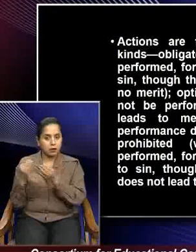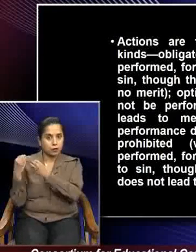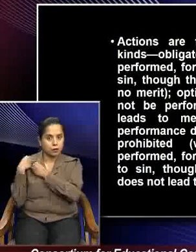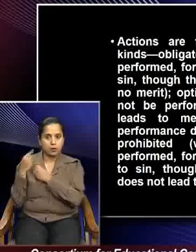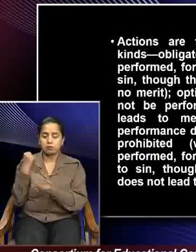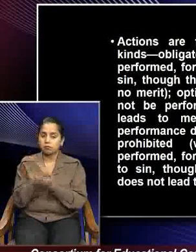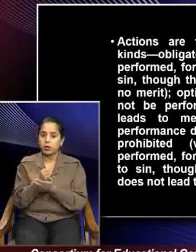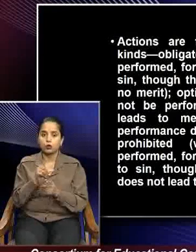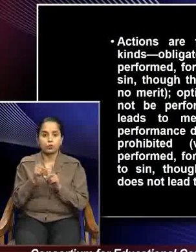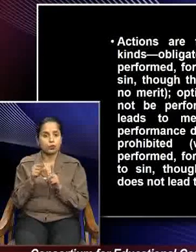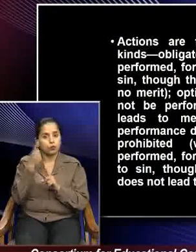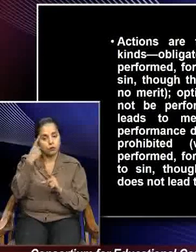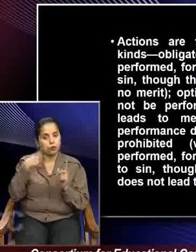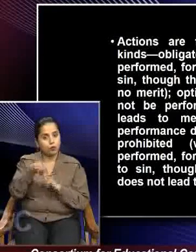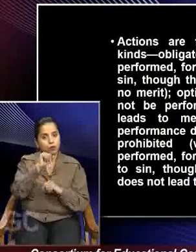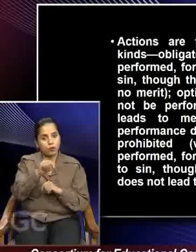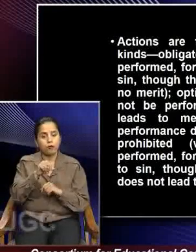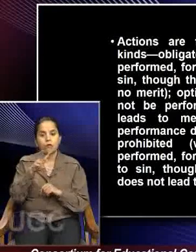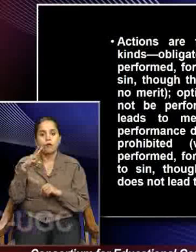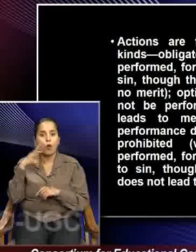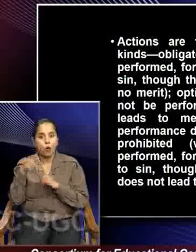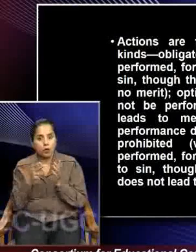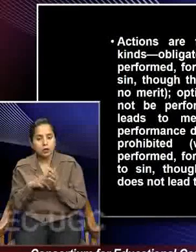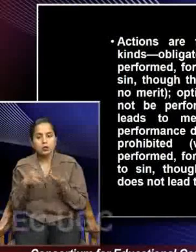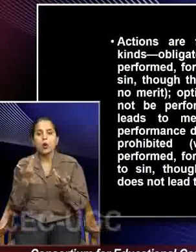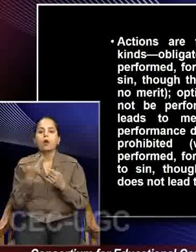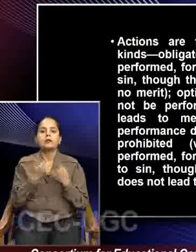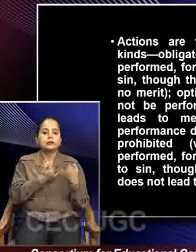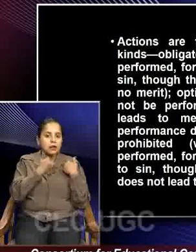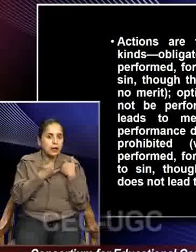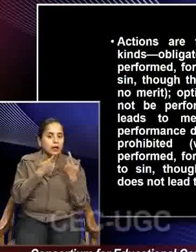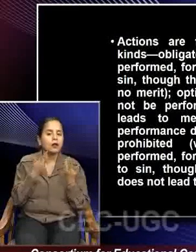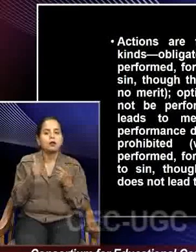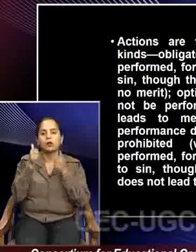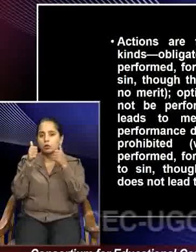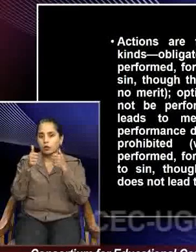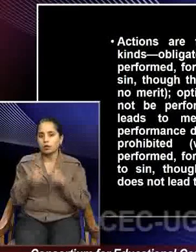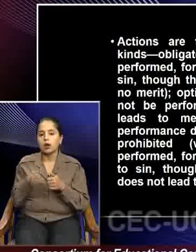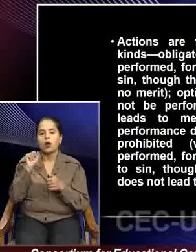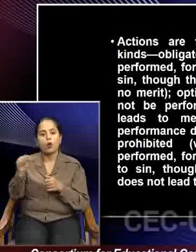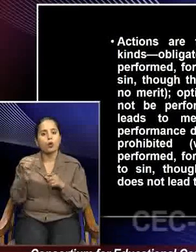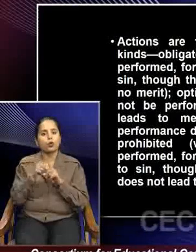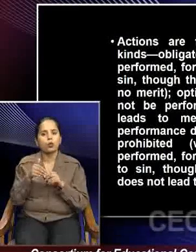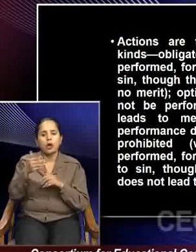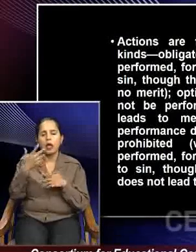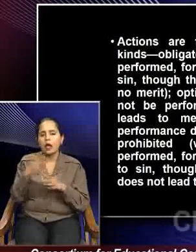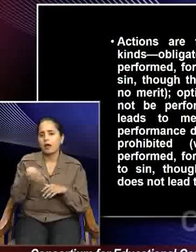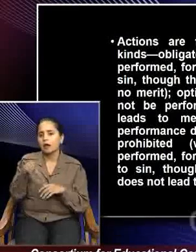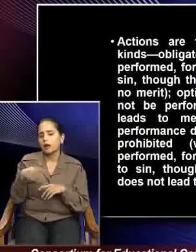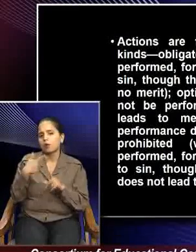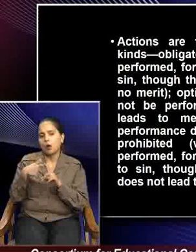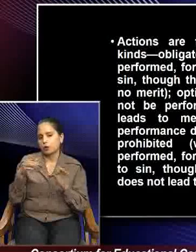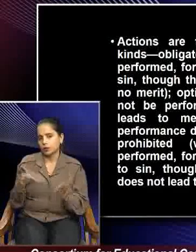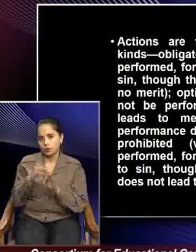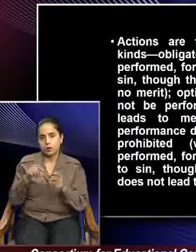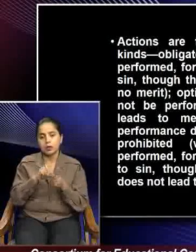be performed for their volition results in sin, though their performance leads to no merit. Second